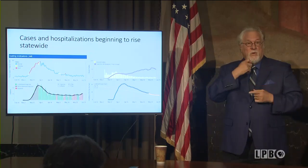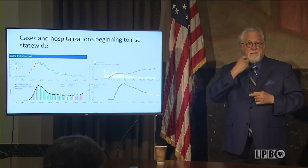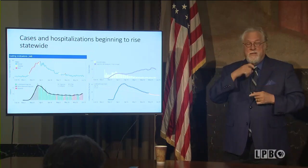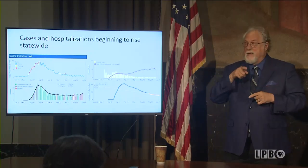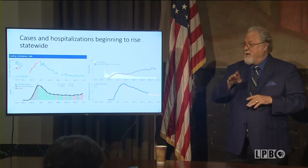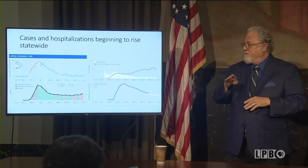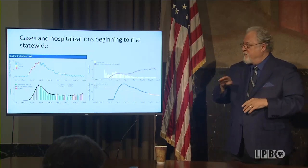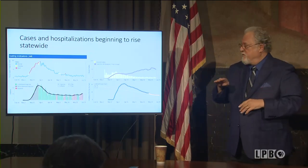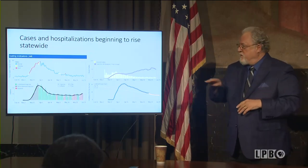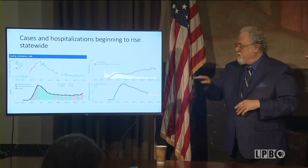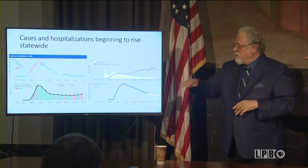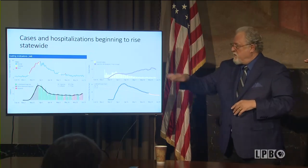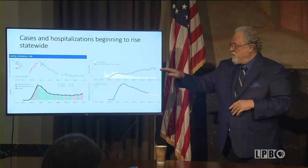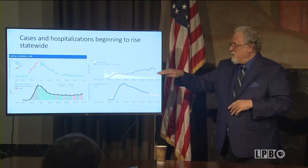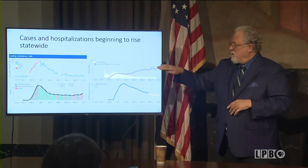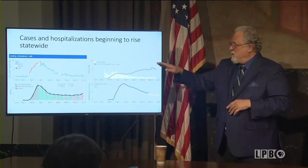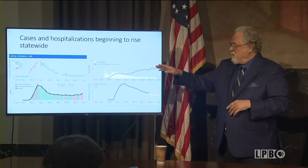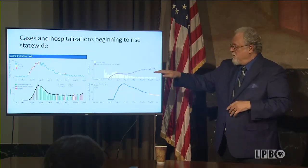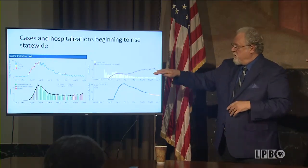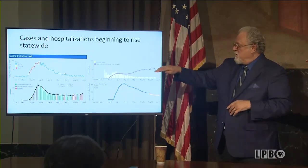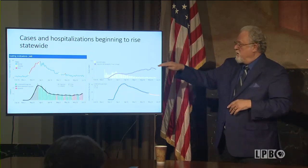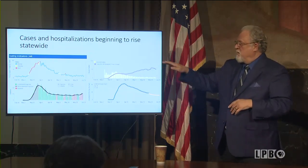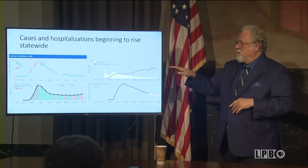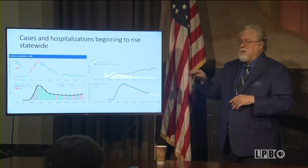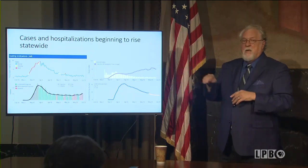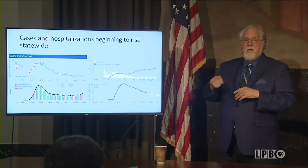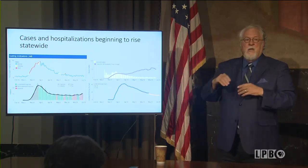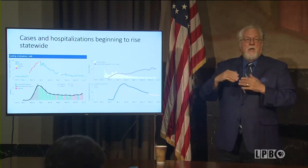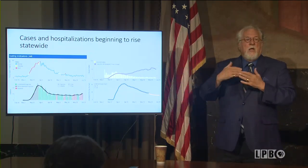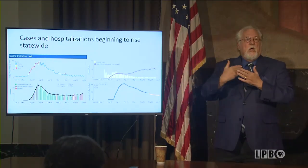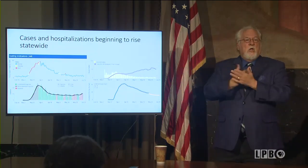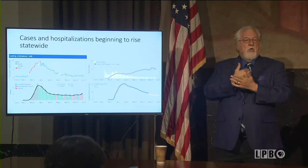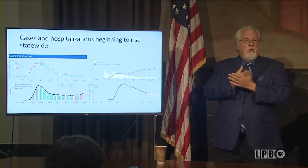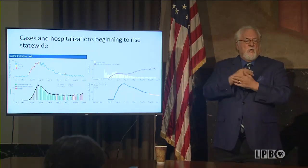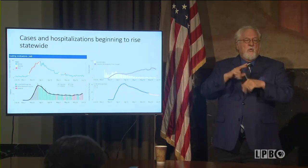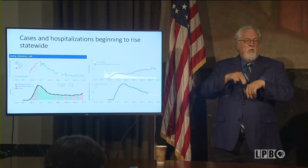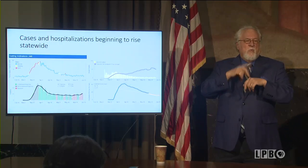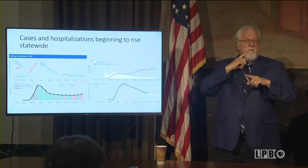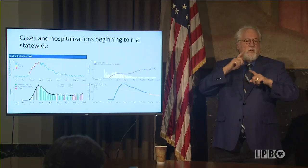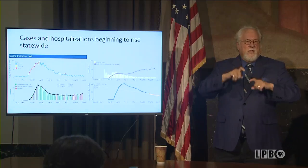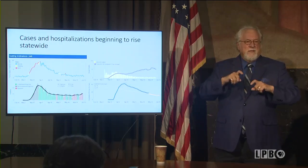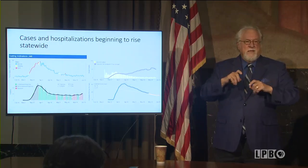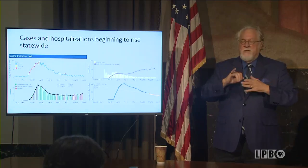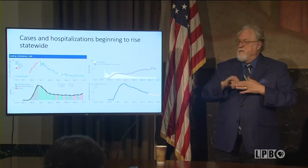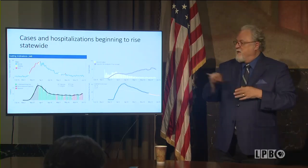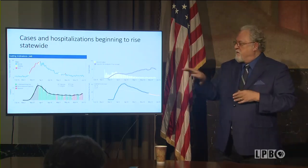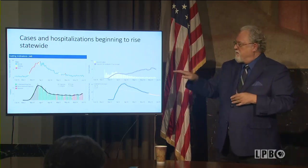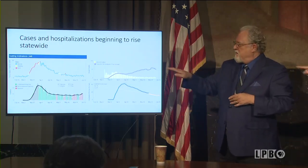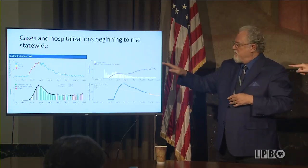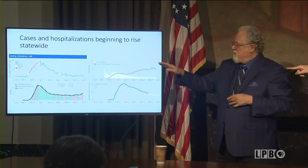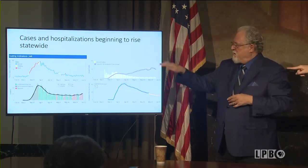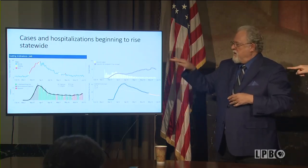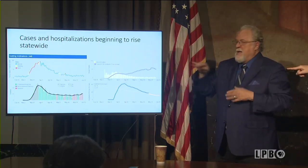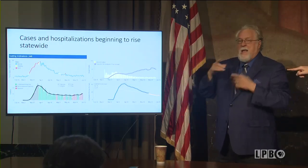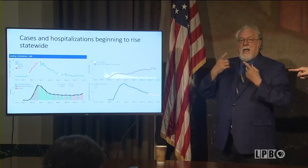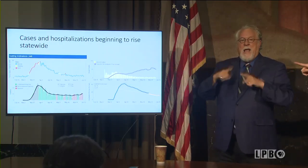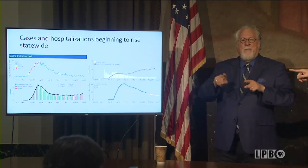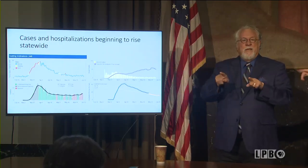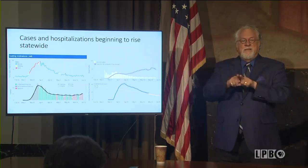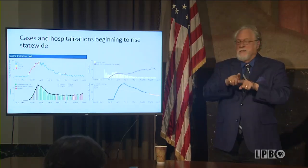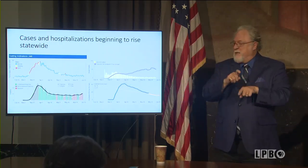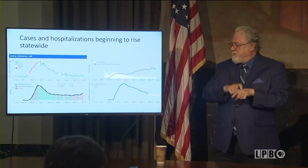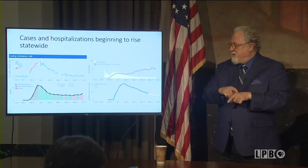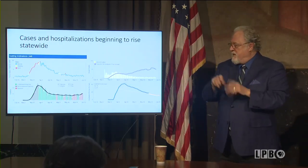the surge in tests, a slight decrease, probably coming down to a new normal for the level of testing. And that slight decrease in testing is happening at the same time